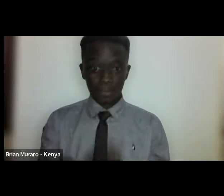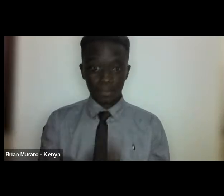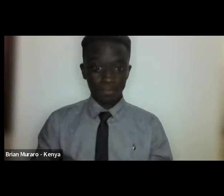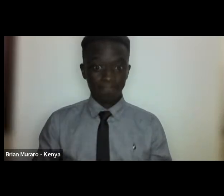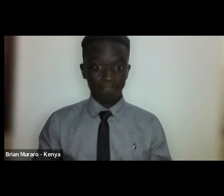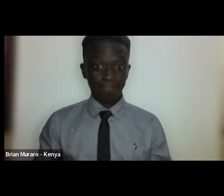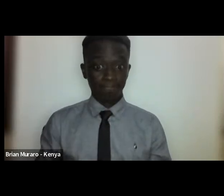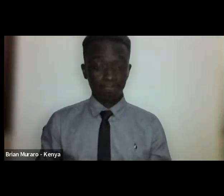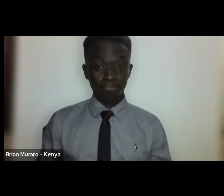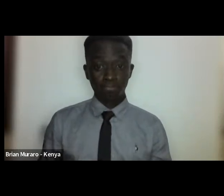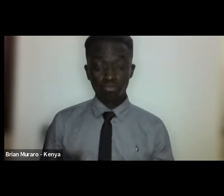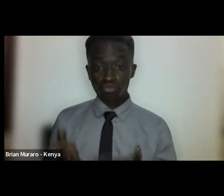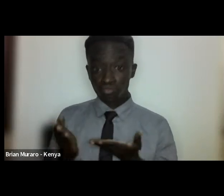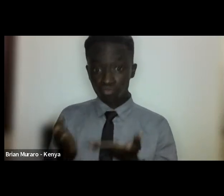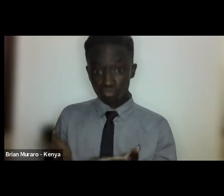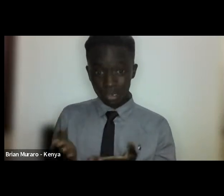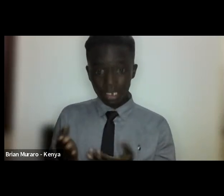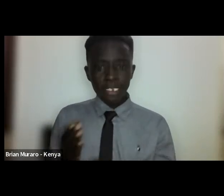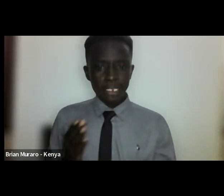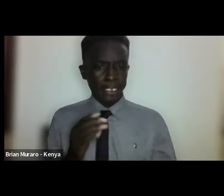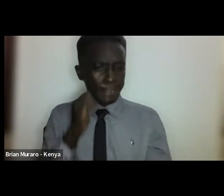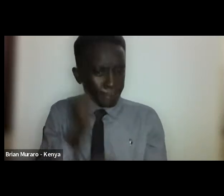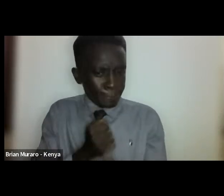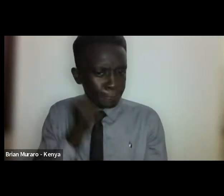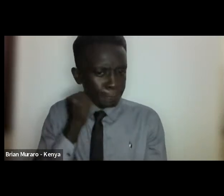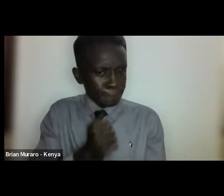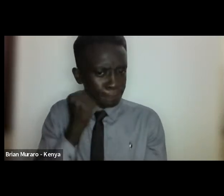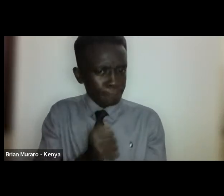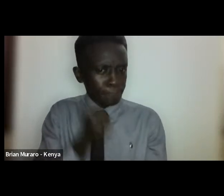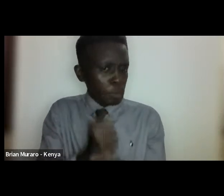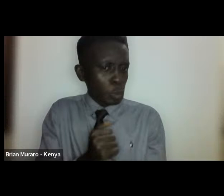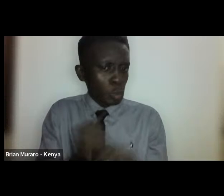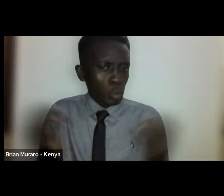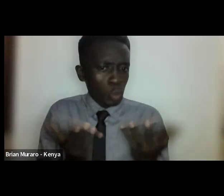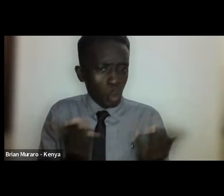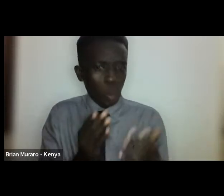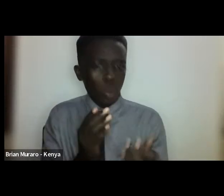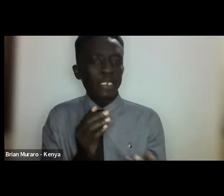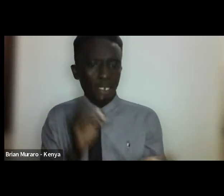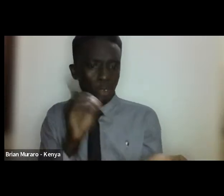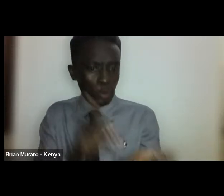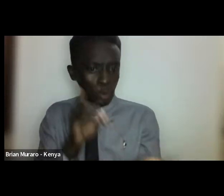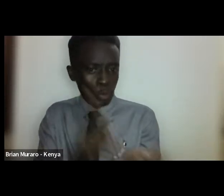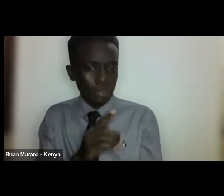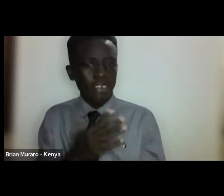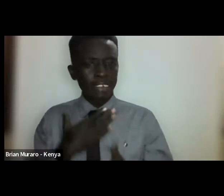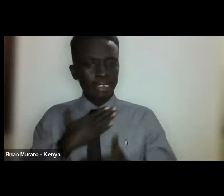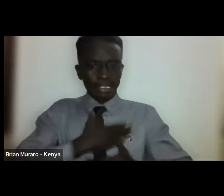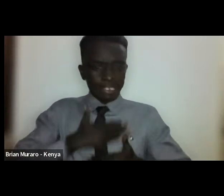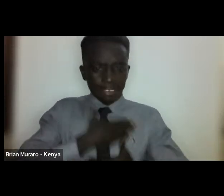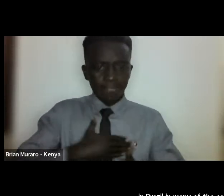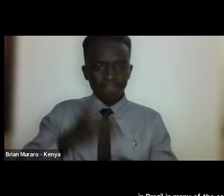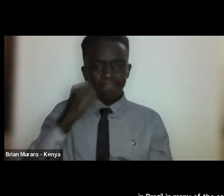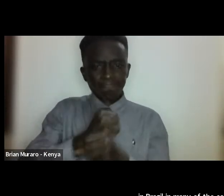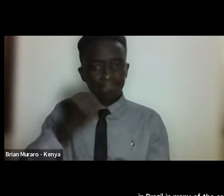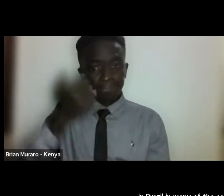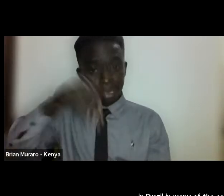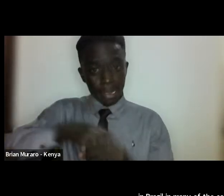have worked in Brazil and many other countries, mainly with assistive technology. And today I'm